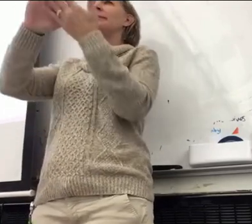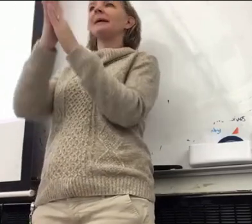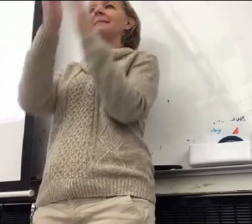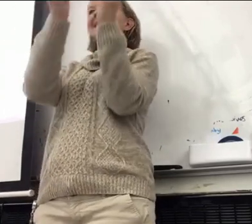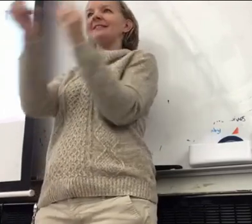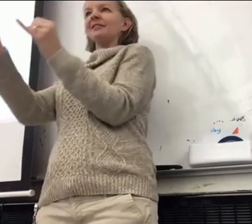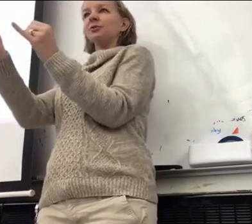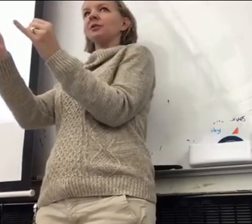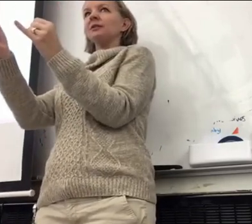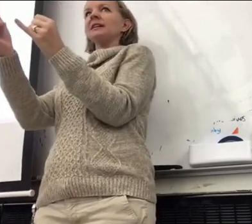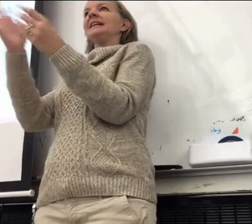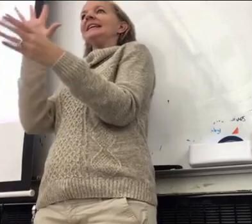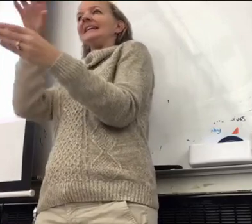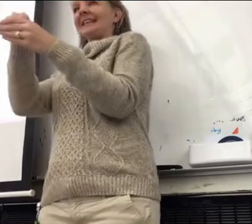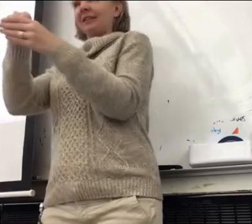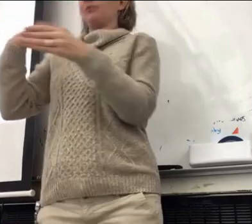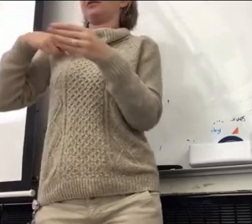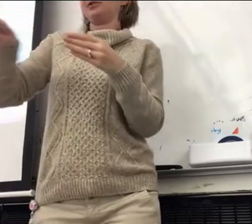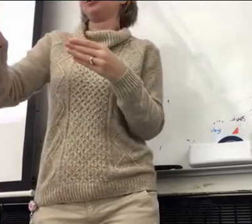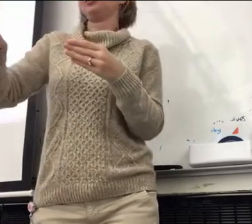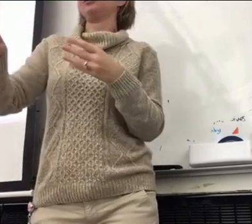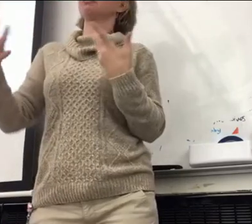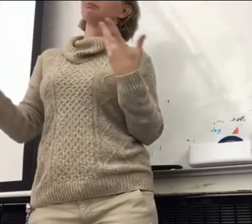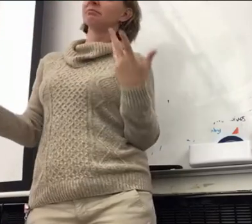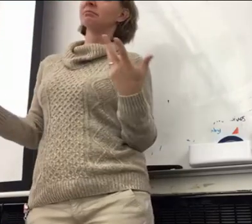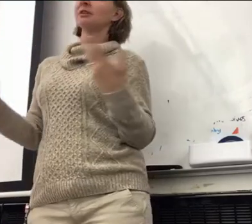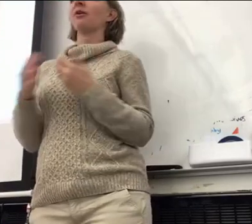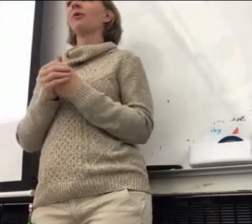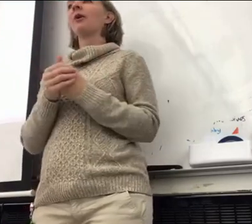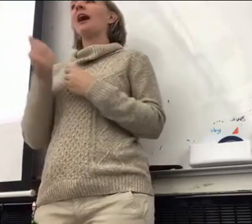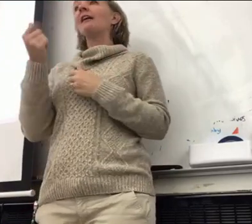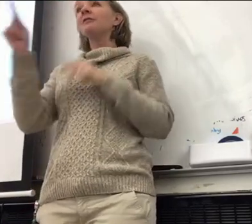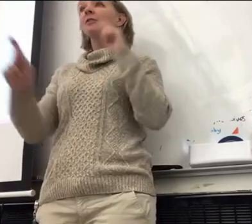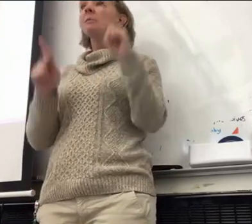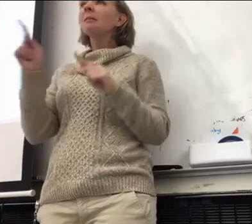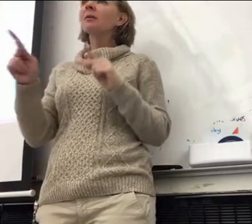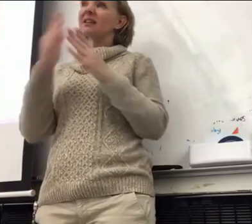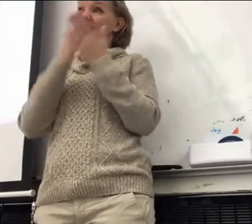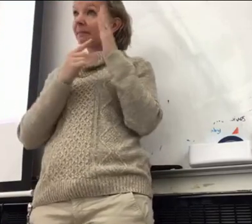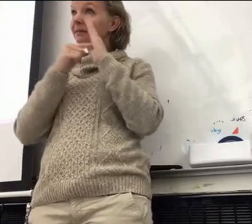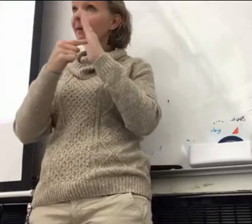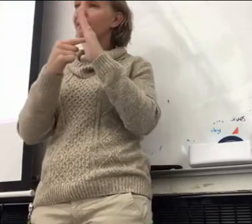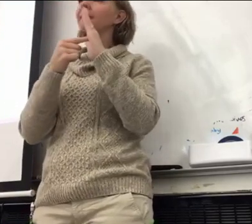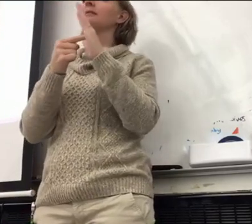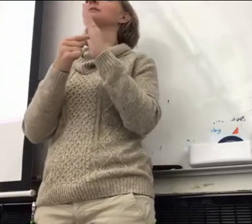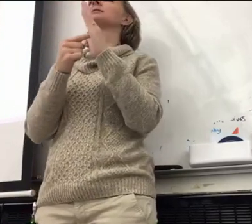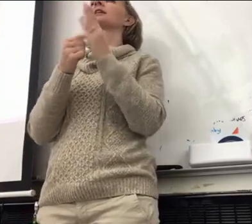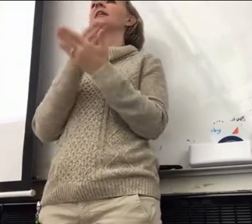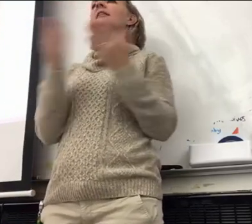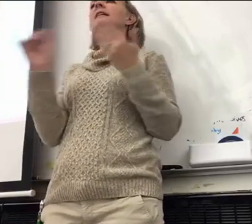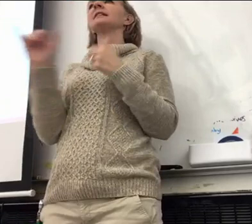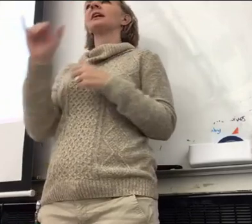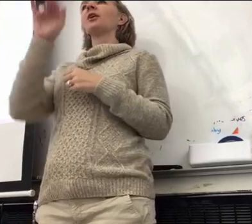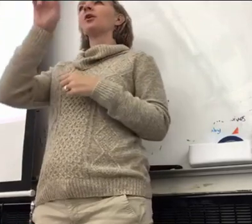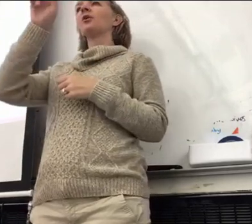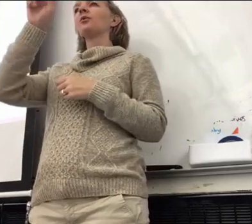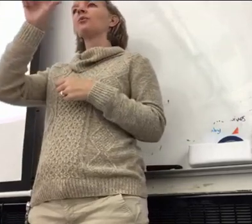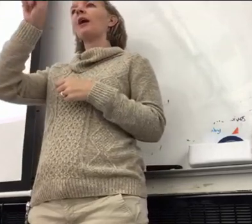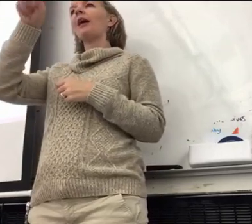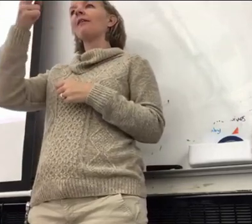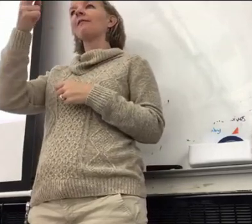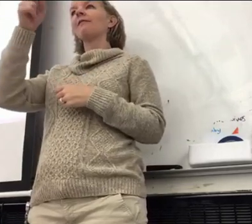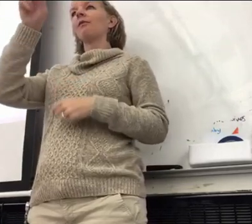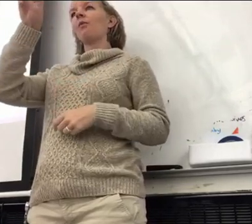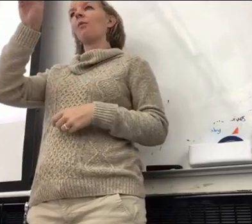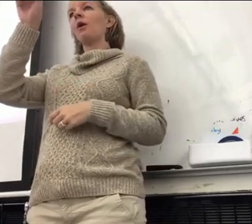your own religion. Now, a couple of the people have some examples. Is things like Ralph Waldo Emerson believed